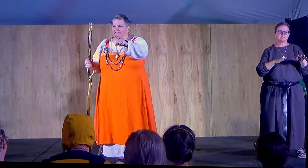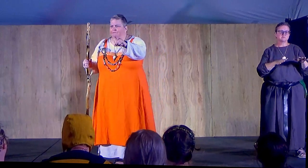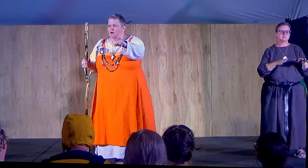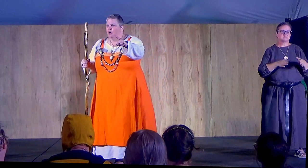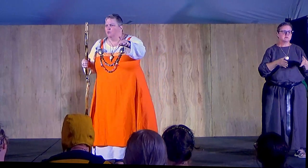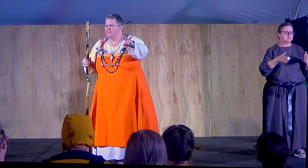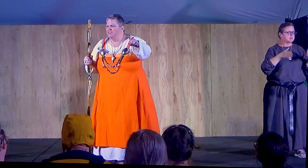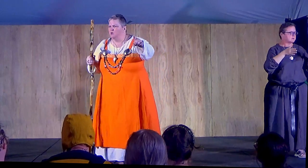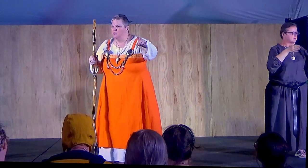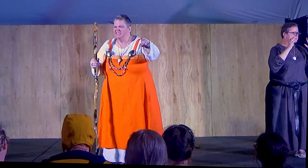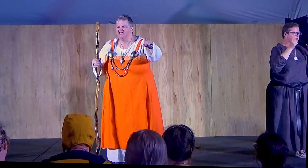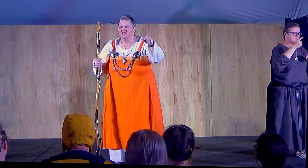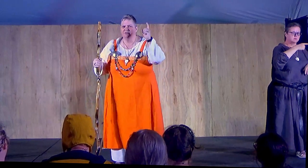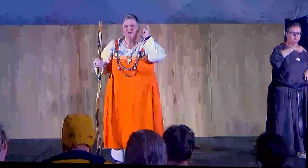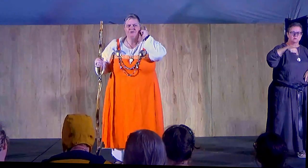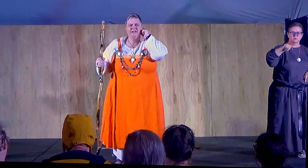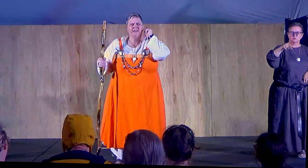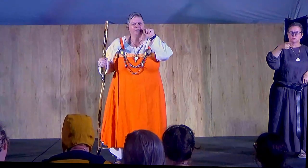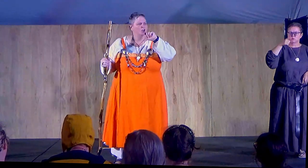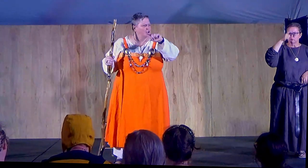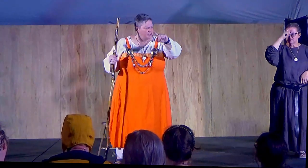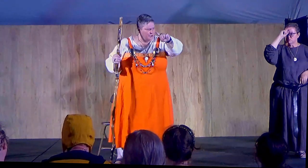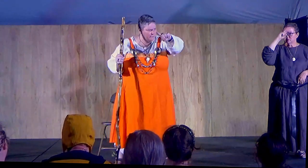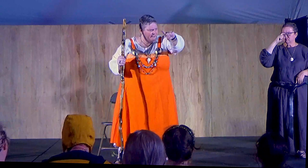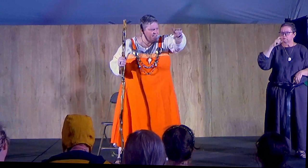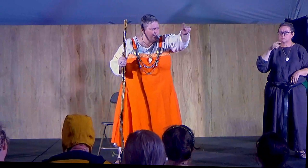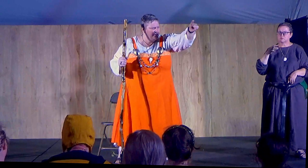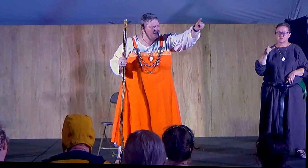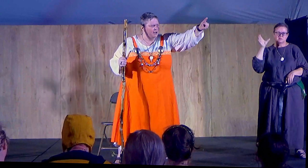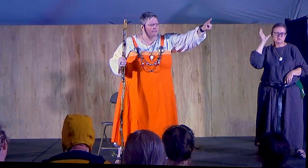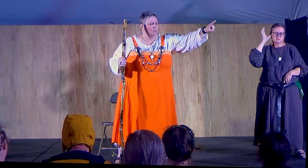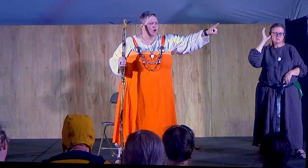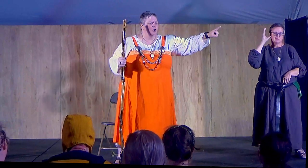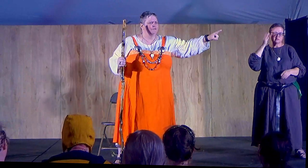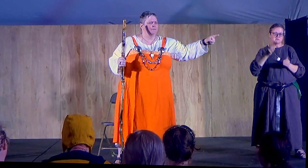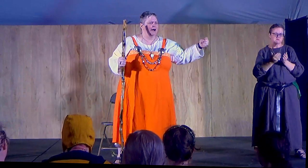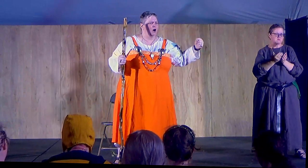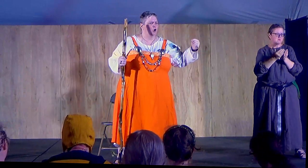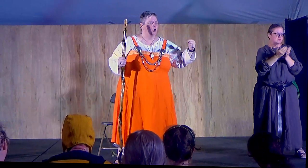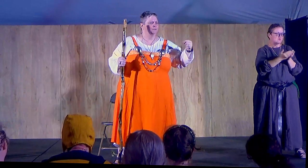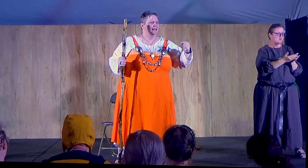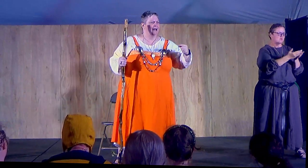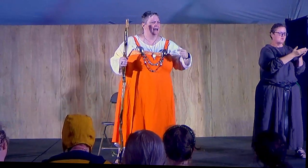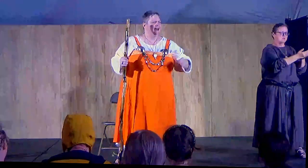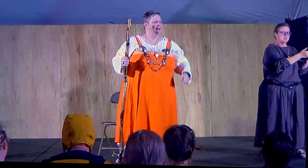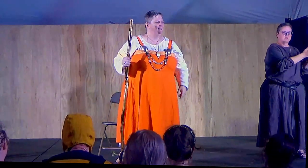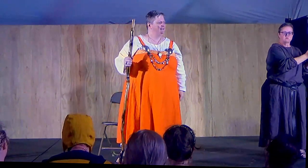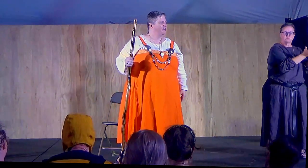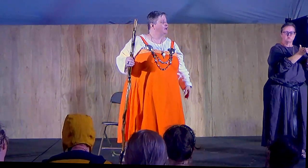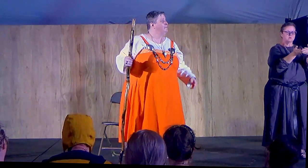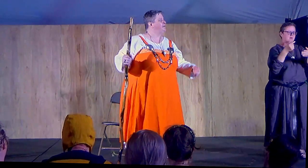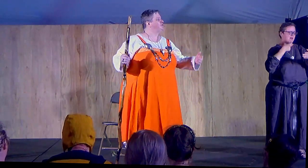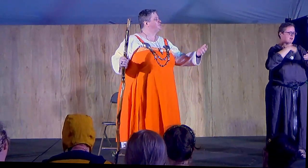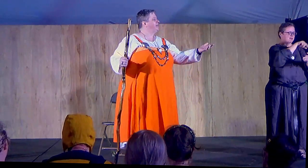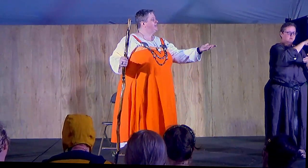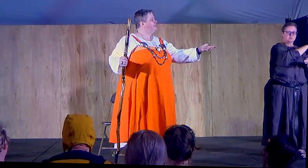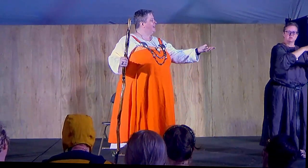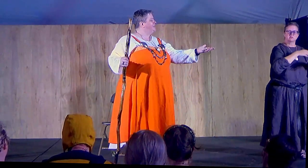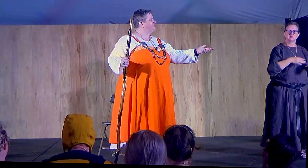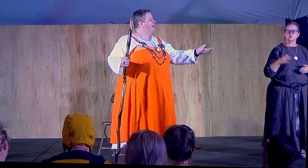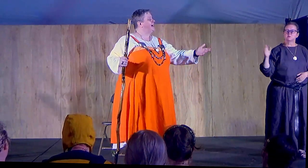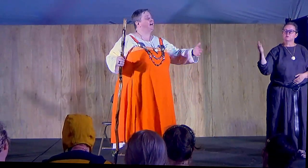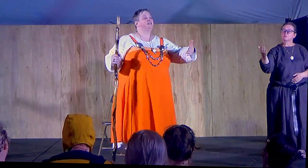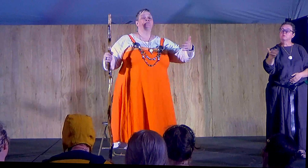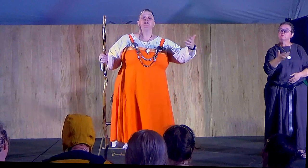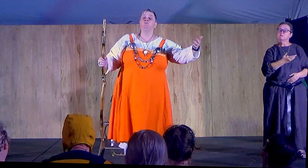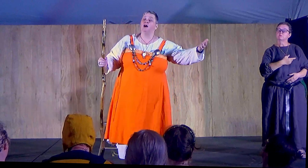word to the foe with the wisdom to hear, turn vessels of war from our homeland. Be greeted